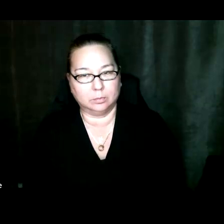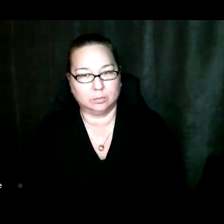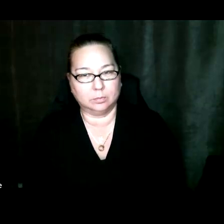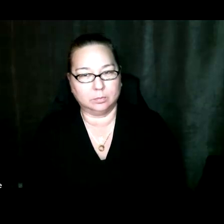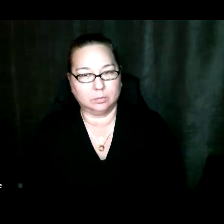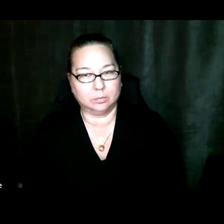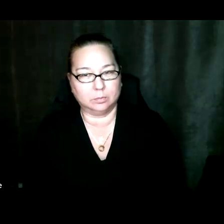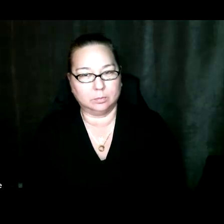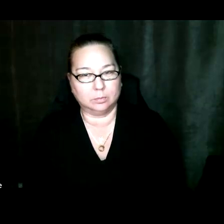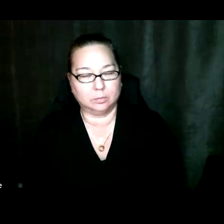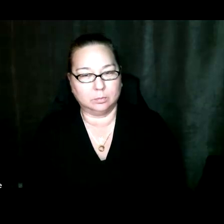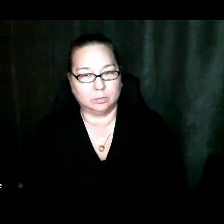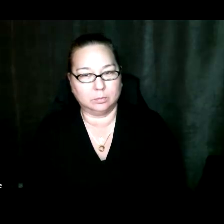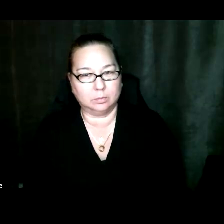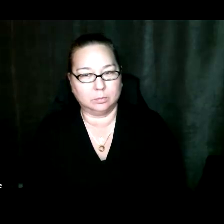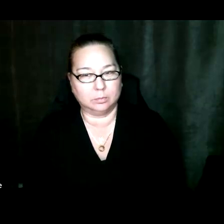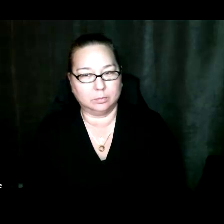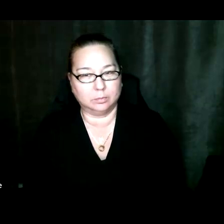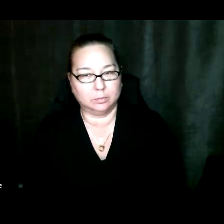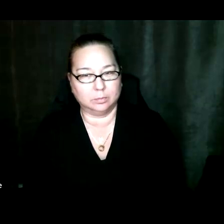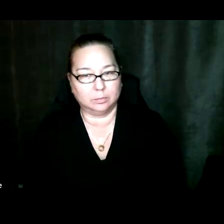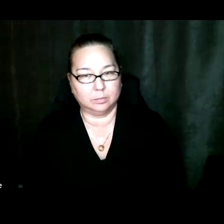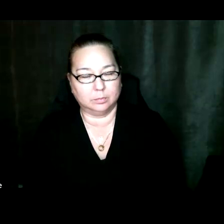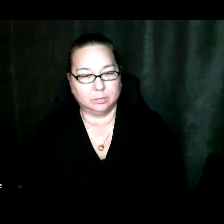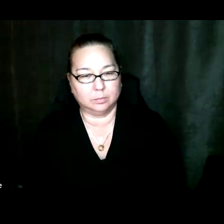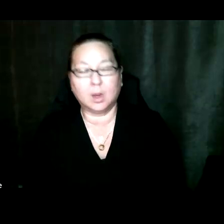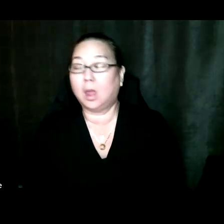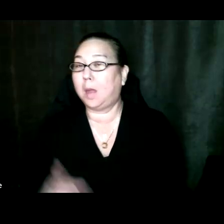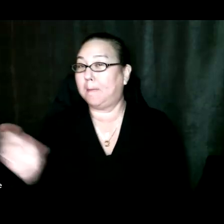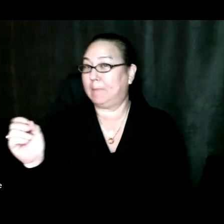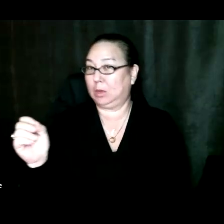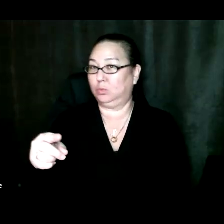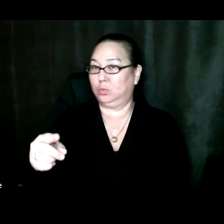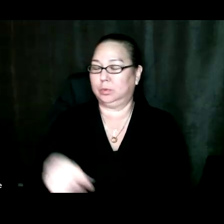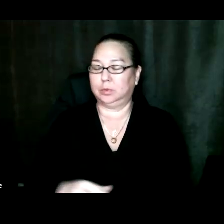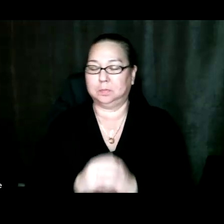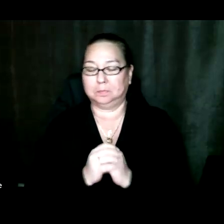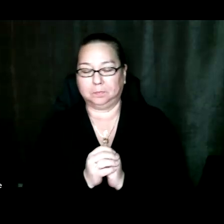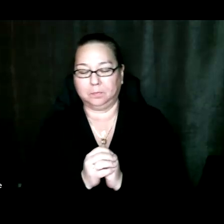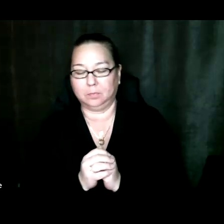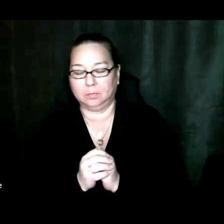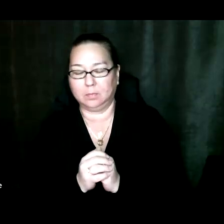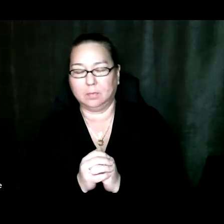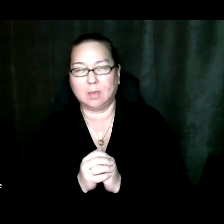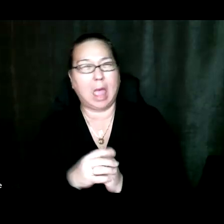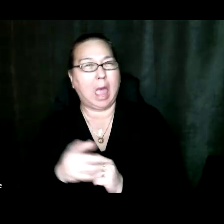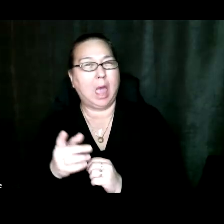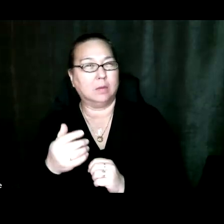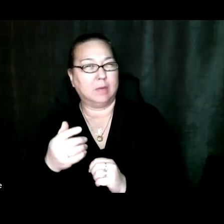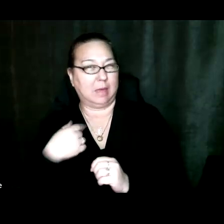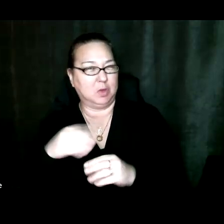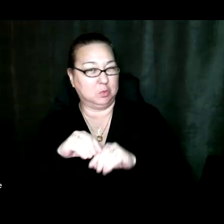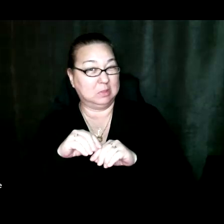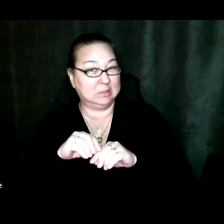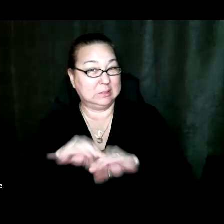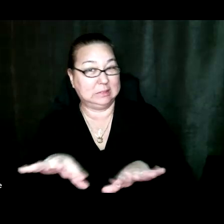está la transportación? So my question to you is, had there been any surveys for the families